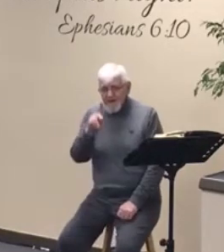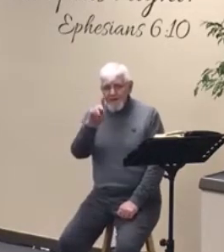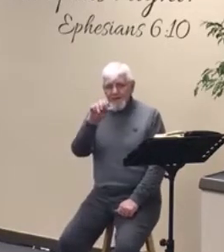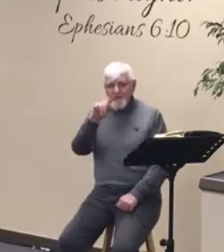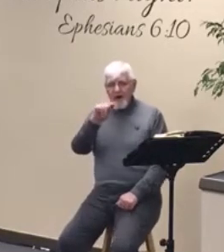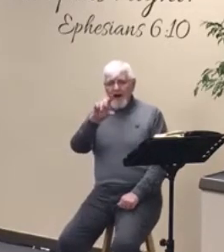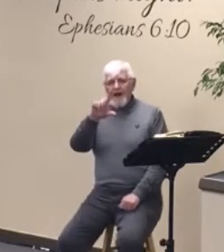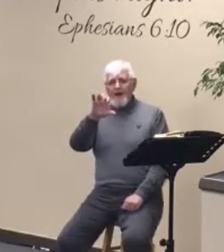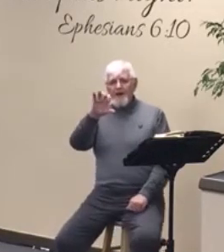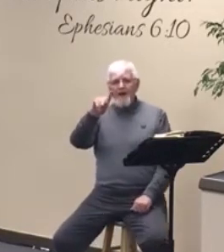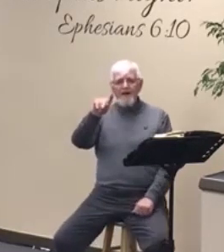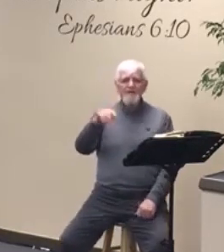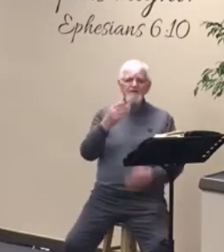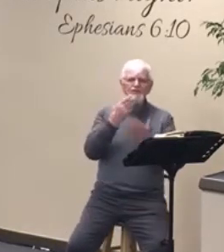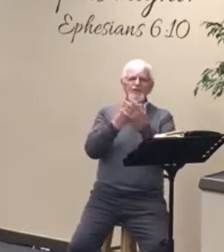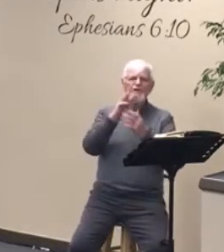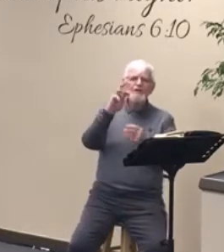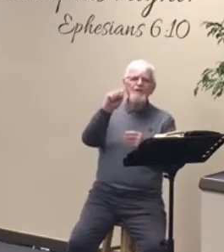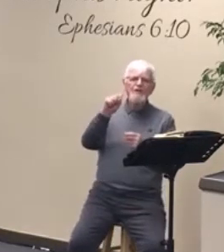month.